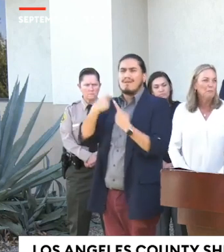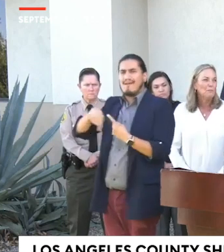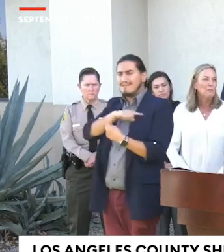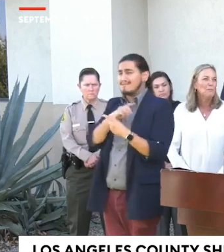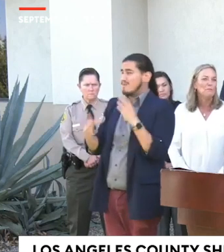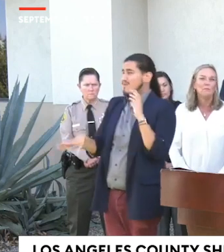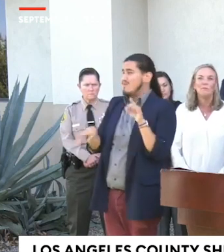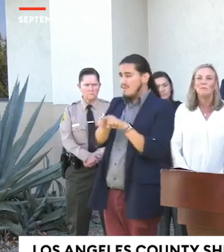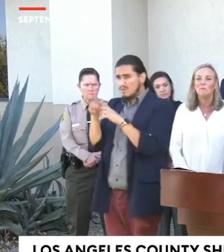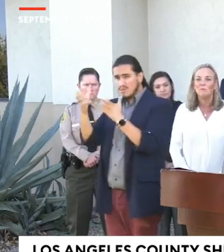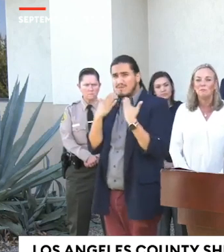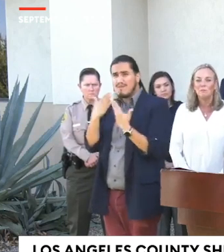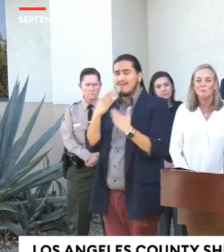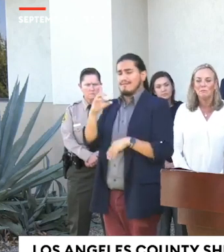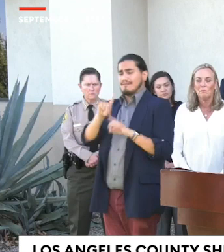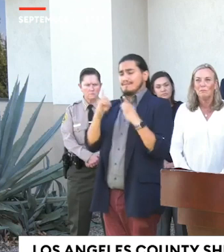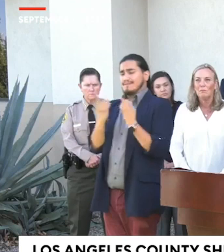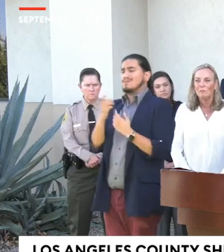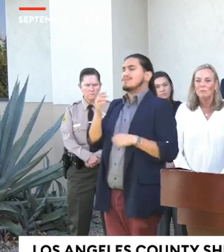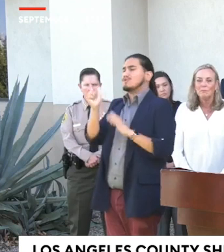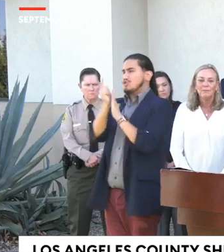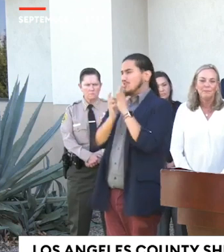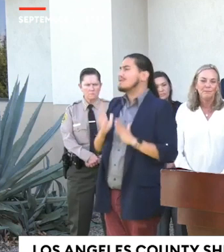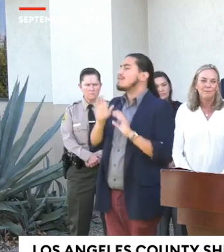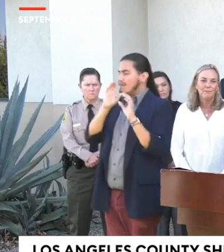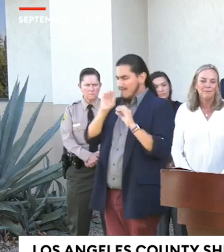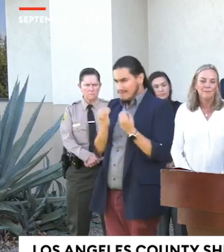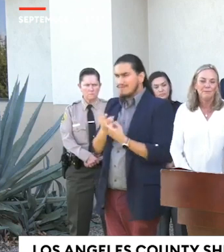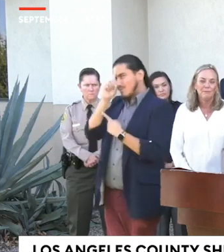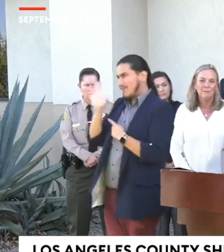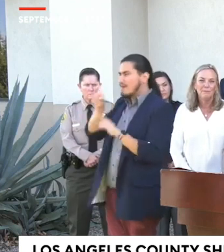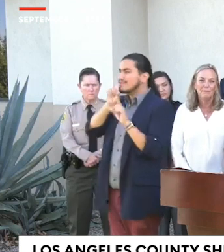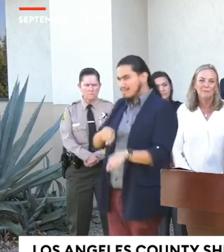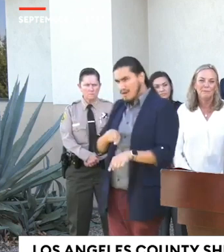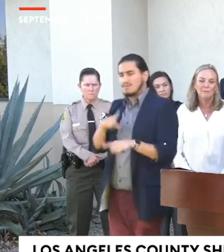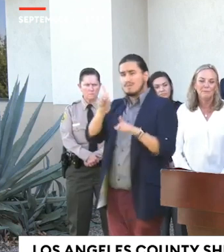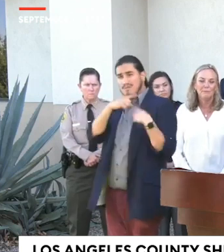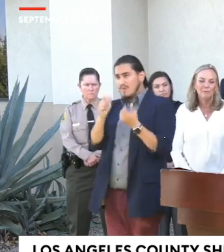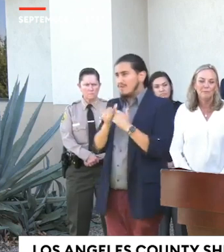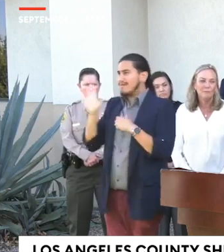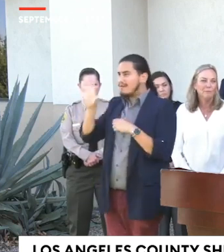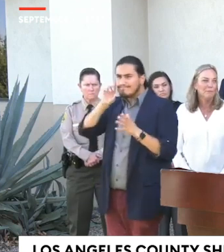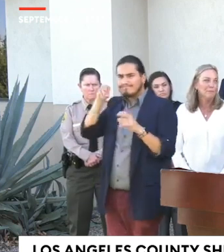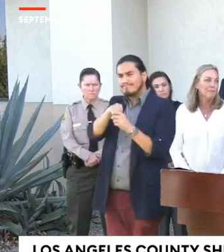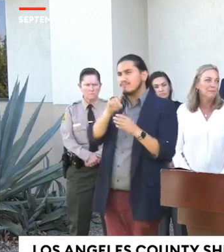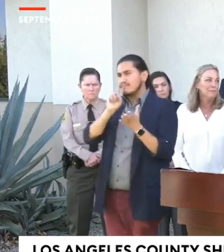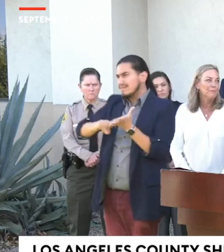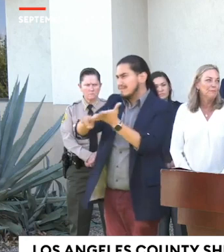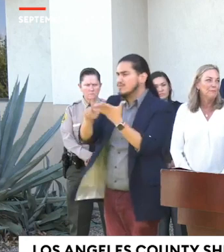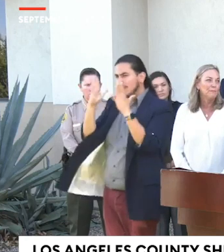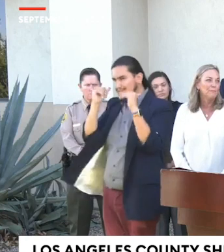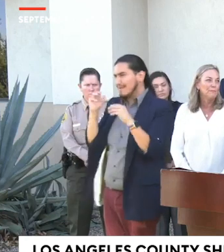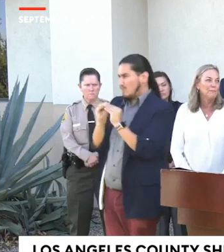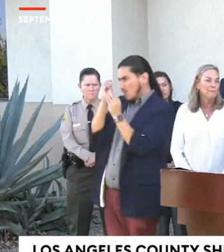Additionally, I would like to thank the District Attorney's Office for their response and support so far with this investigation. We'll expect a lot out